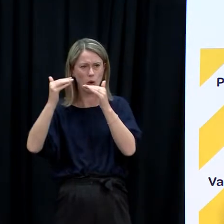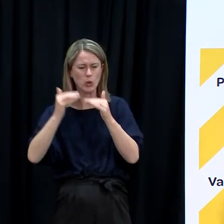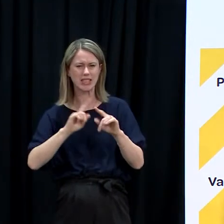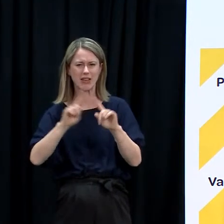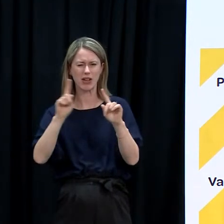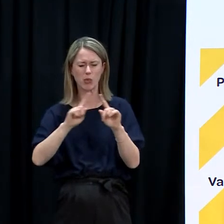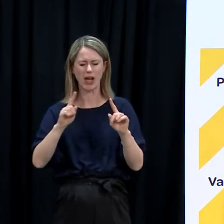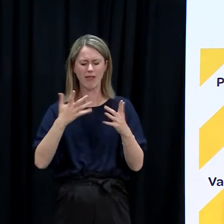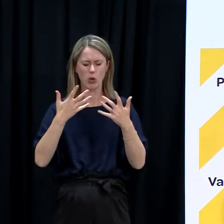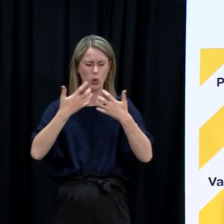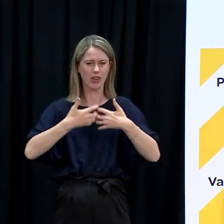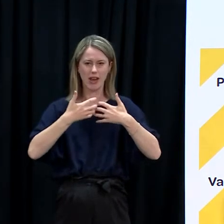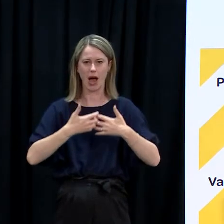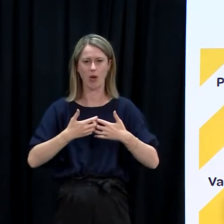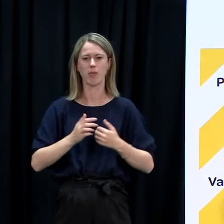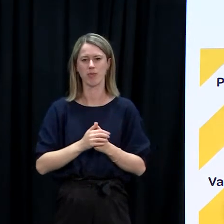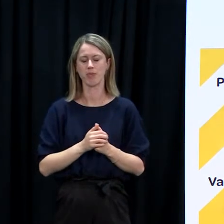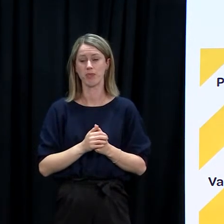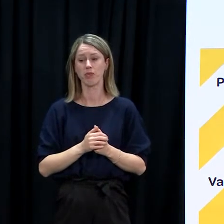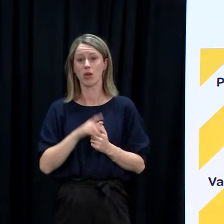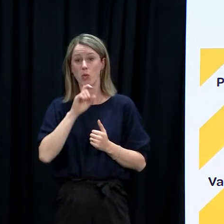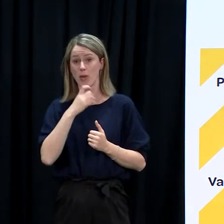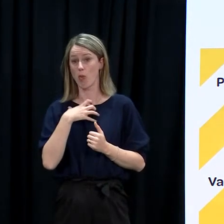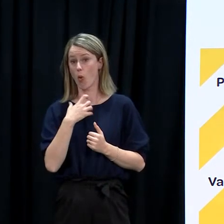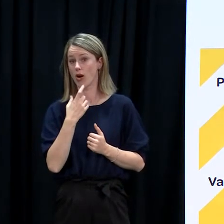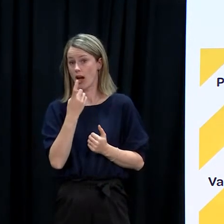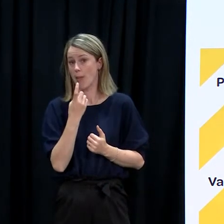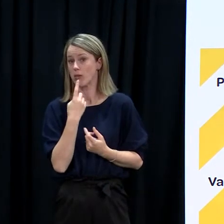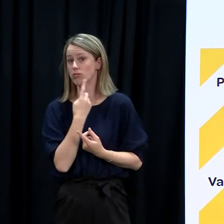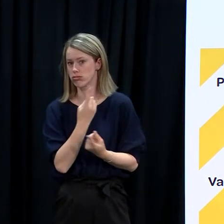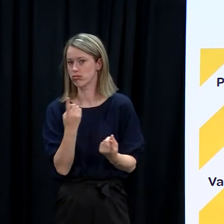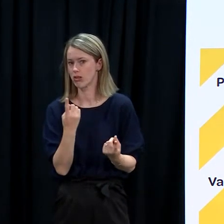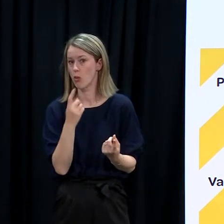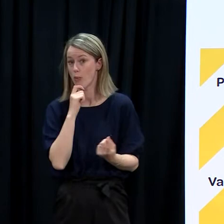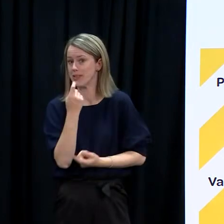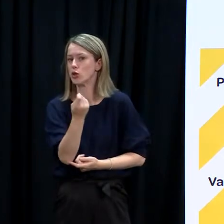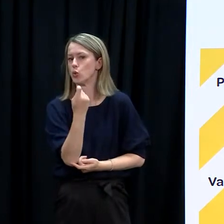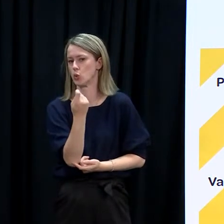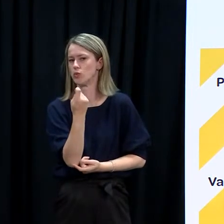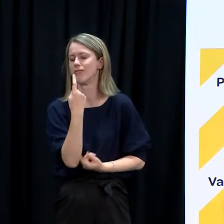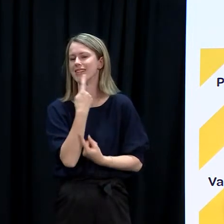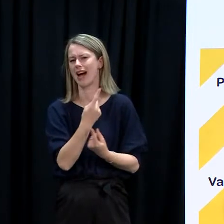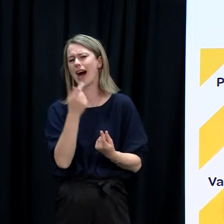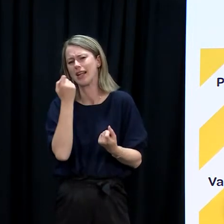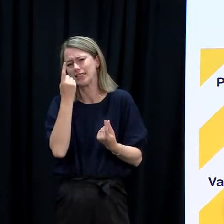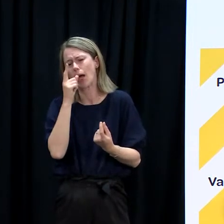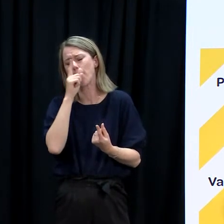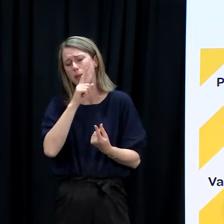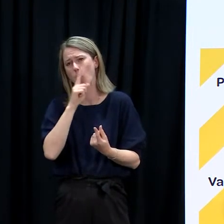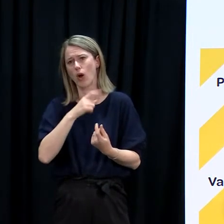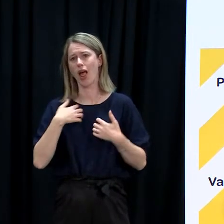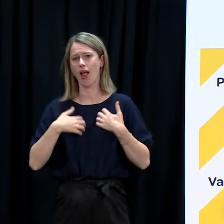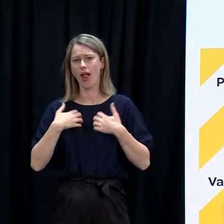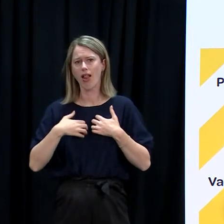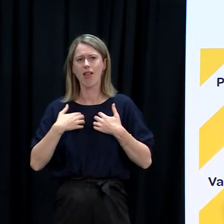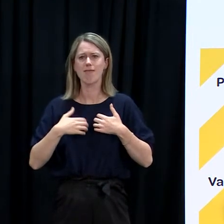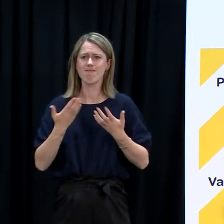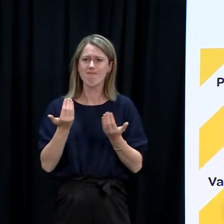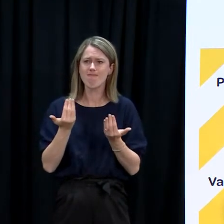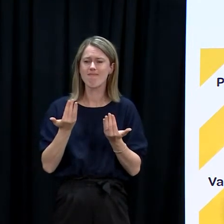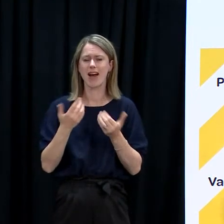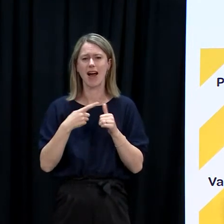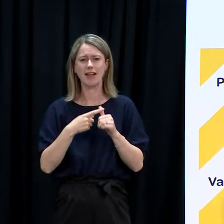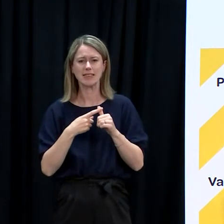to work our way through. So we will have more to say on that, and it will be soon, and I acknowledge that there are a lot of people very interested in the answers to